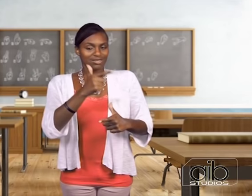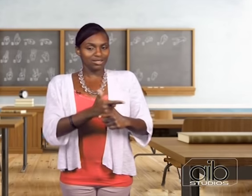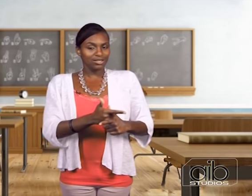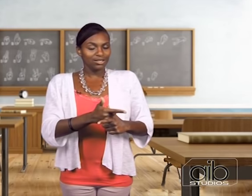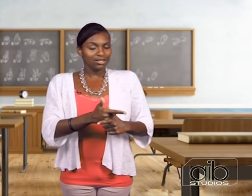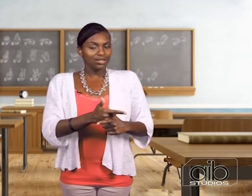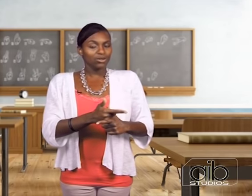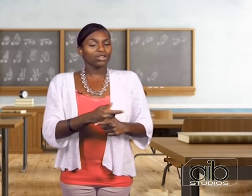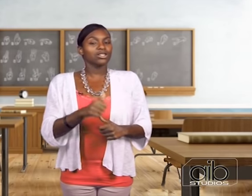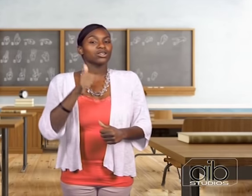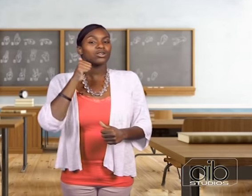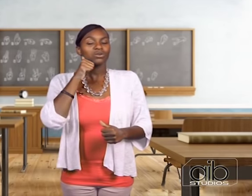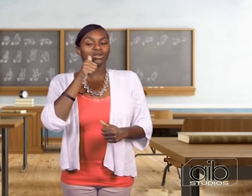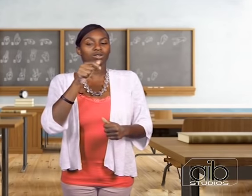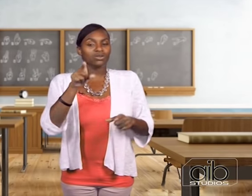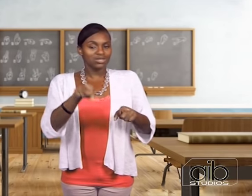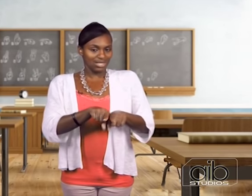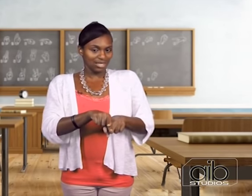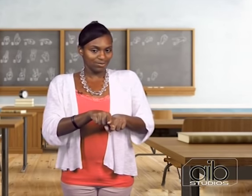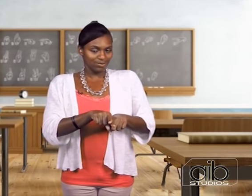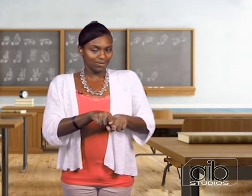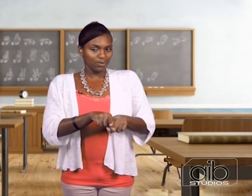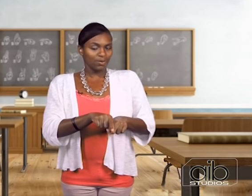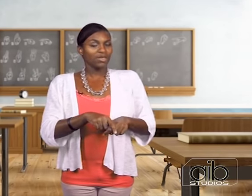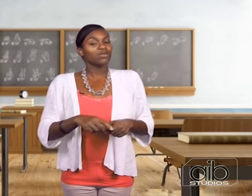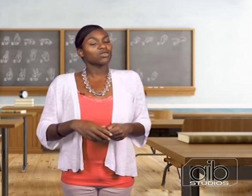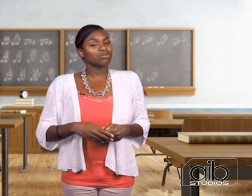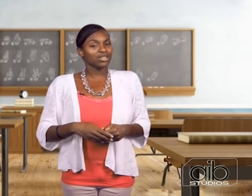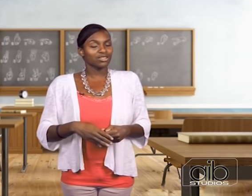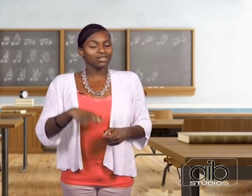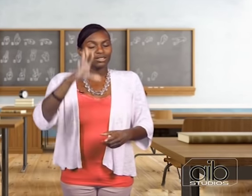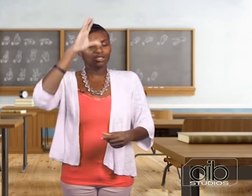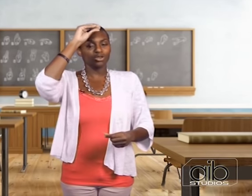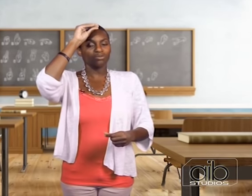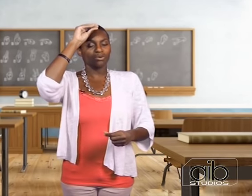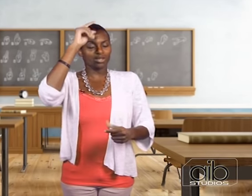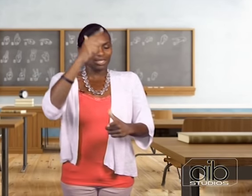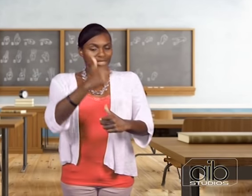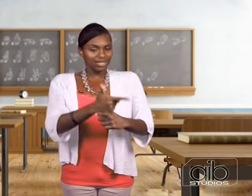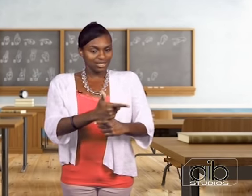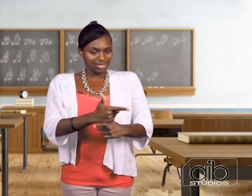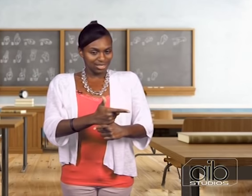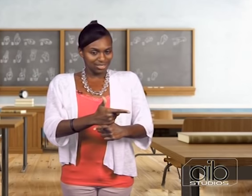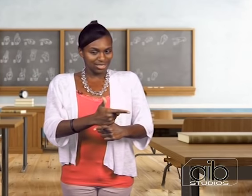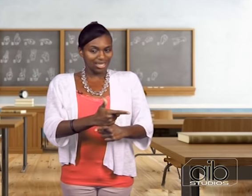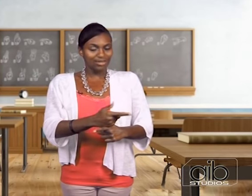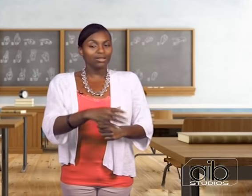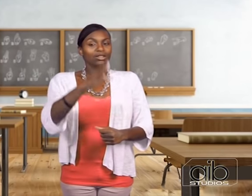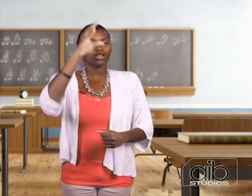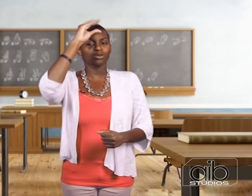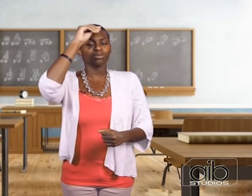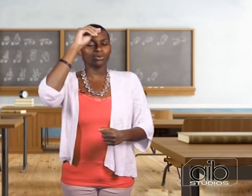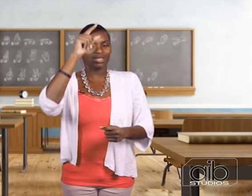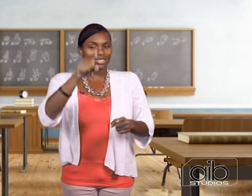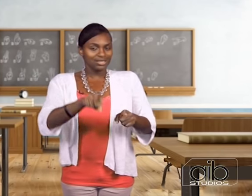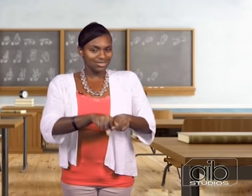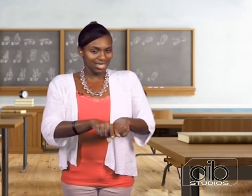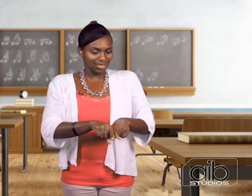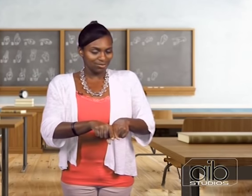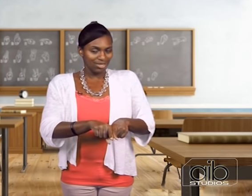sister, or you can go girls same. For brother, you go boy together, or you go boy same.